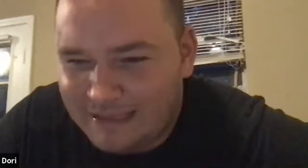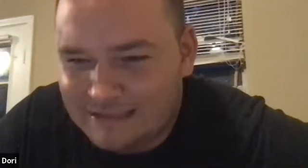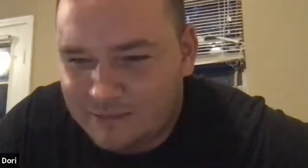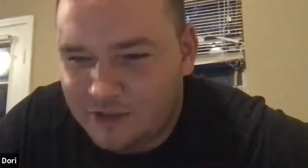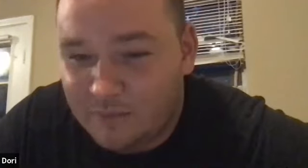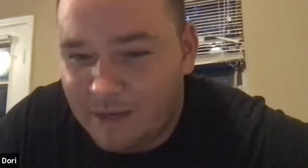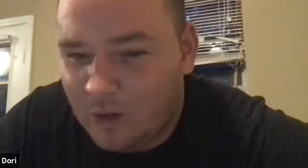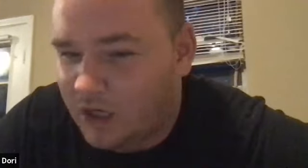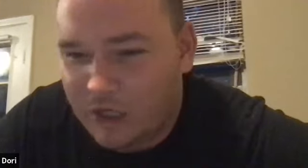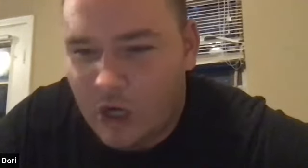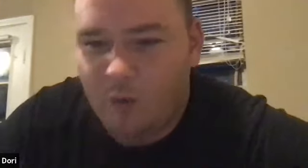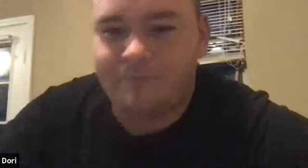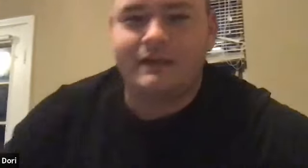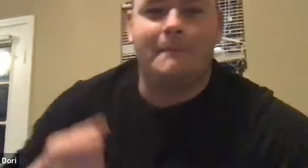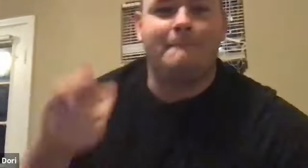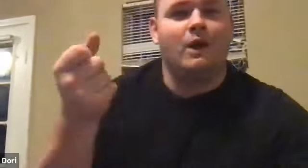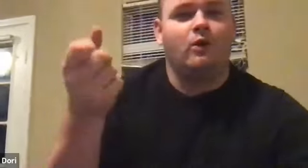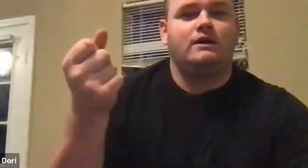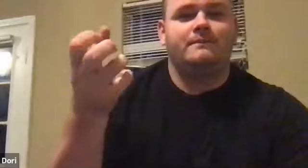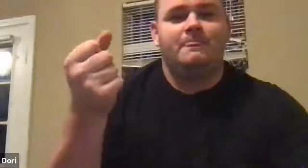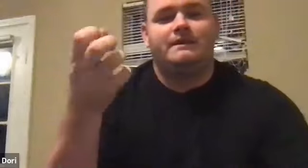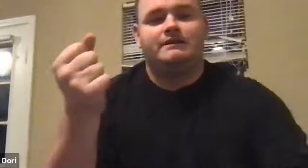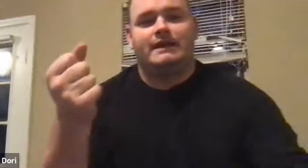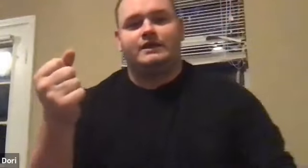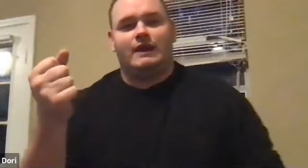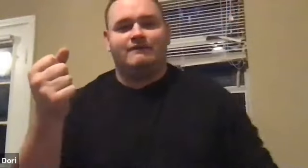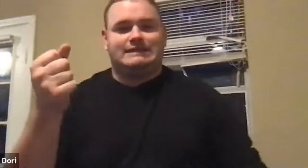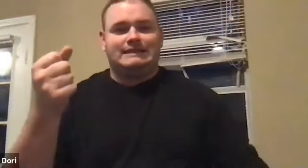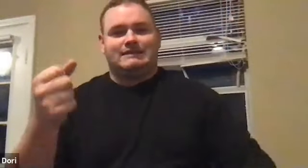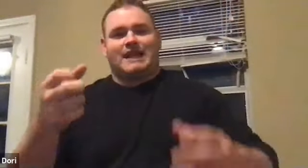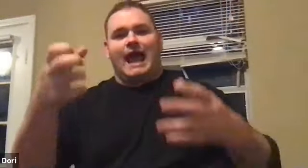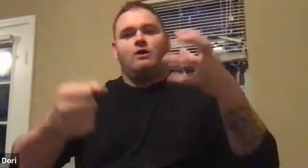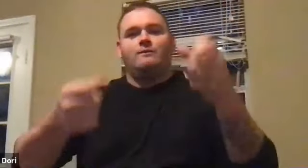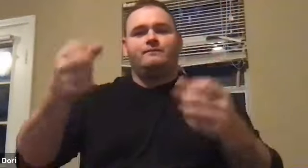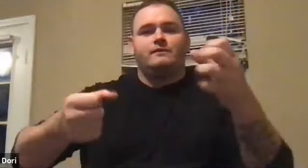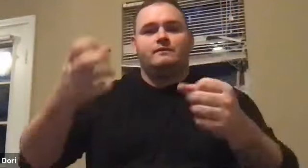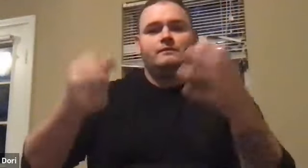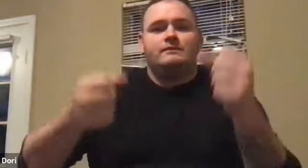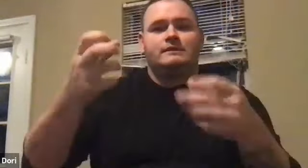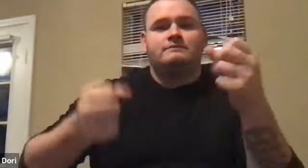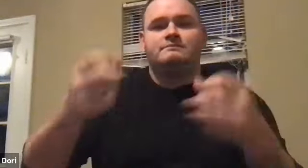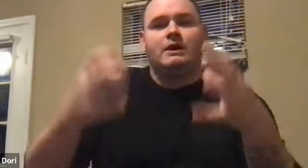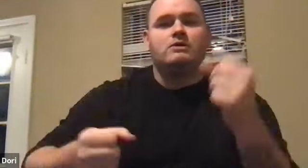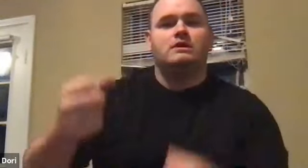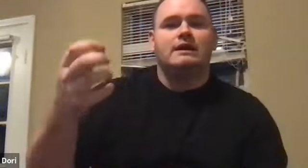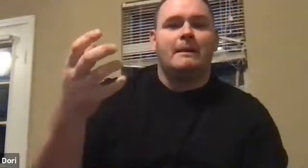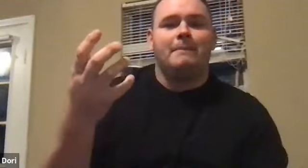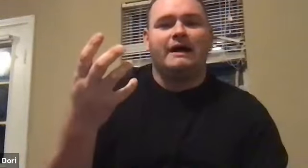say is similar to you? milk. No. Milk. Think you have the teats of a cow? Go get a bag of chips. But